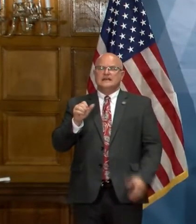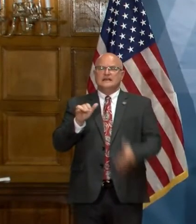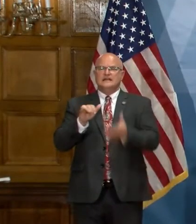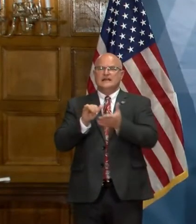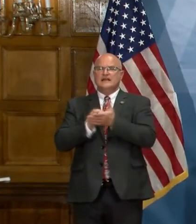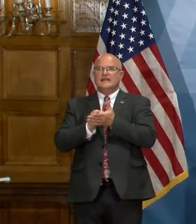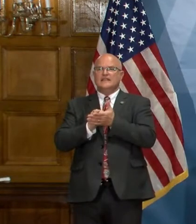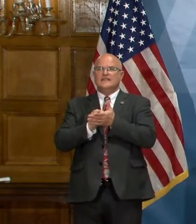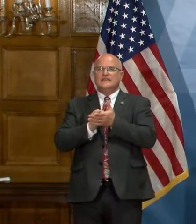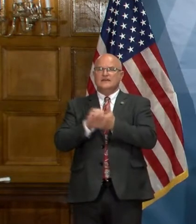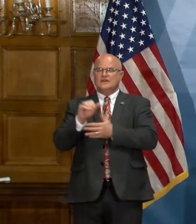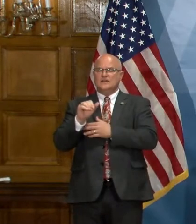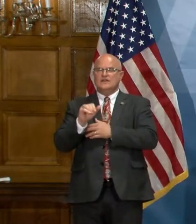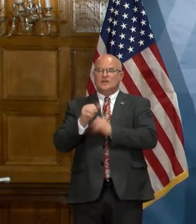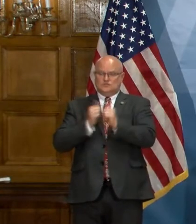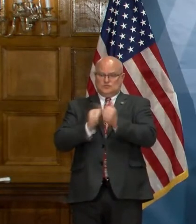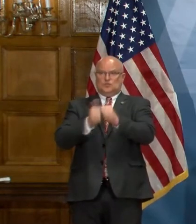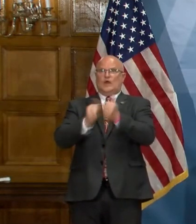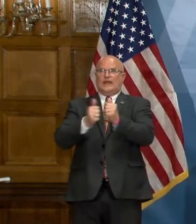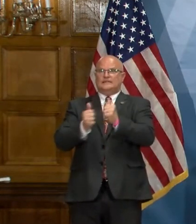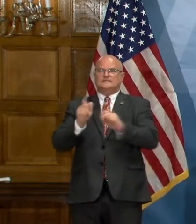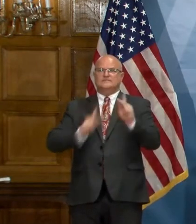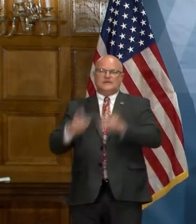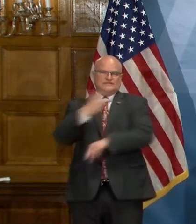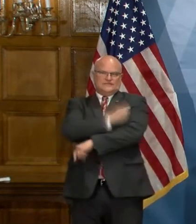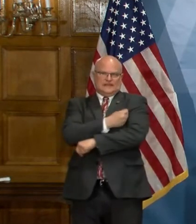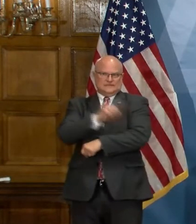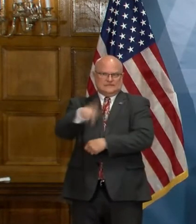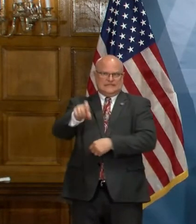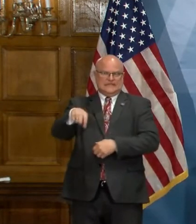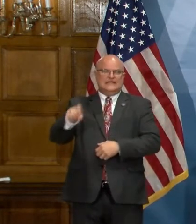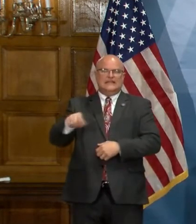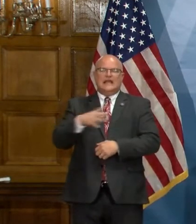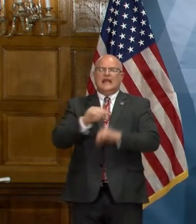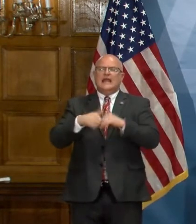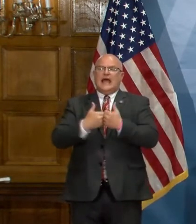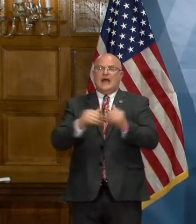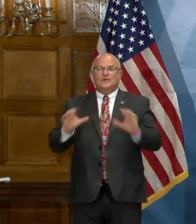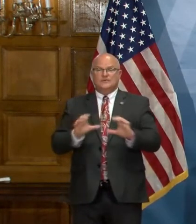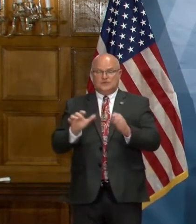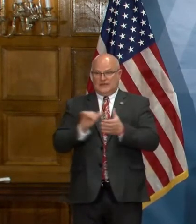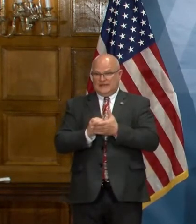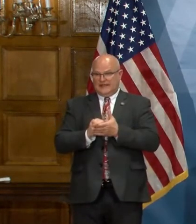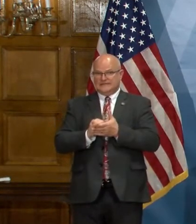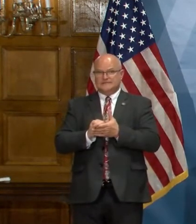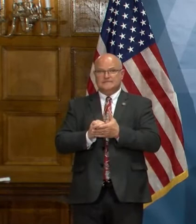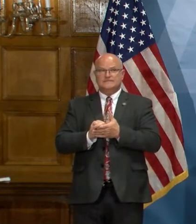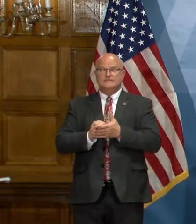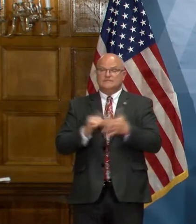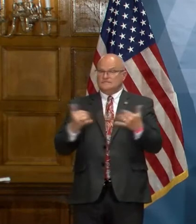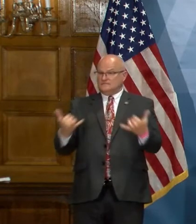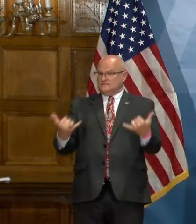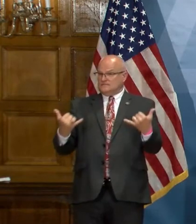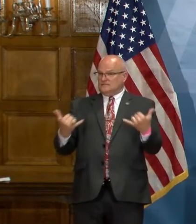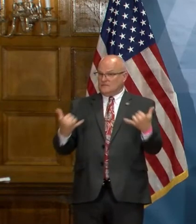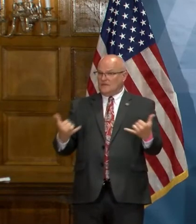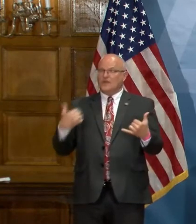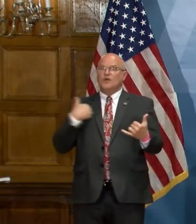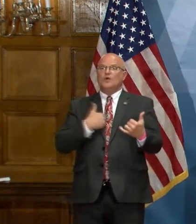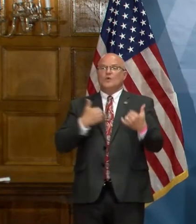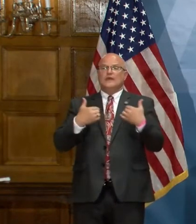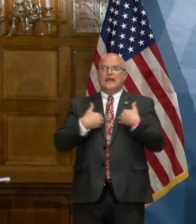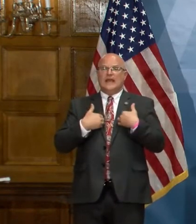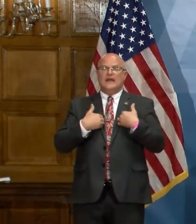the race to get everybody vaccinated and how we're doing in that regard. Right now, we have